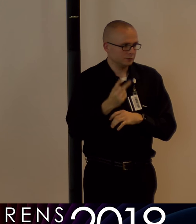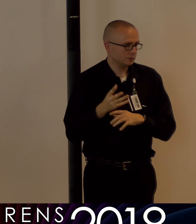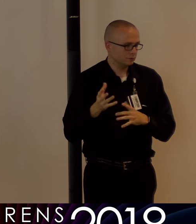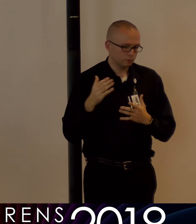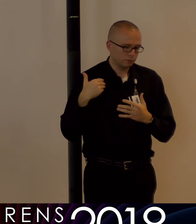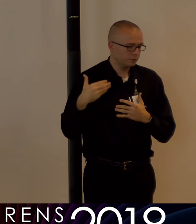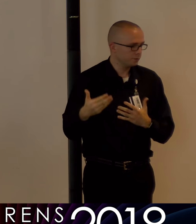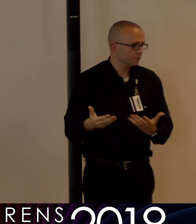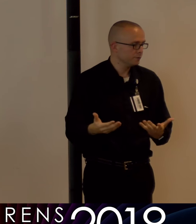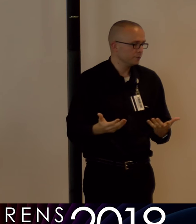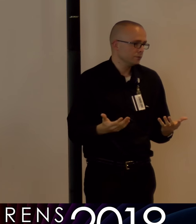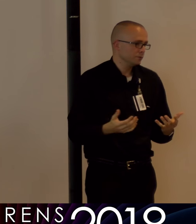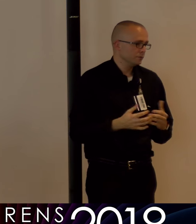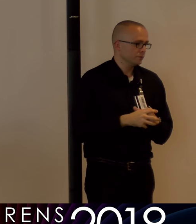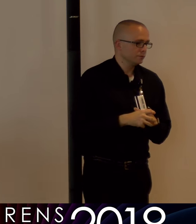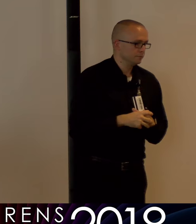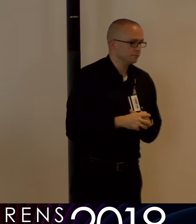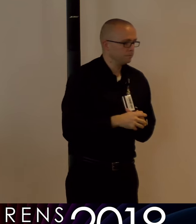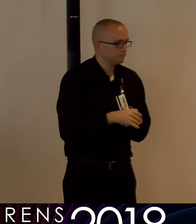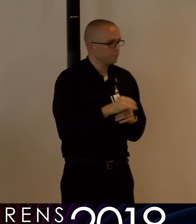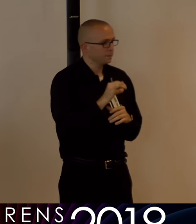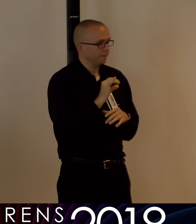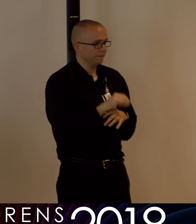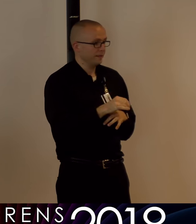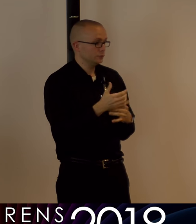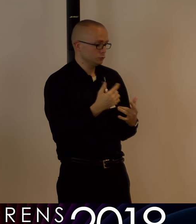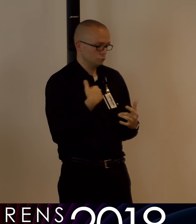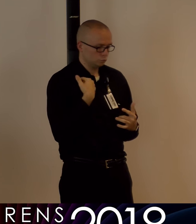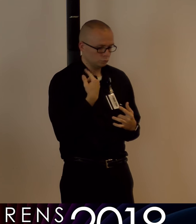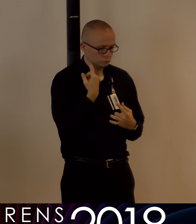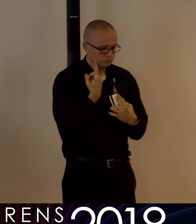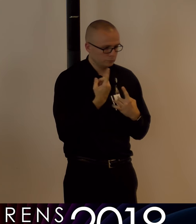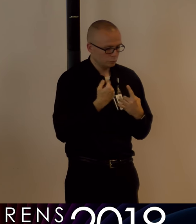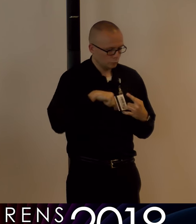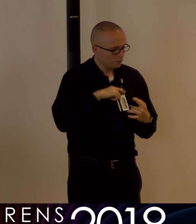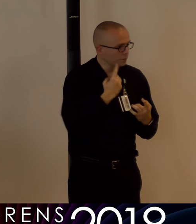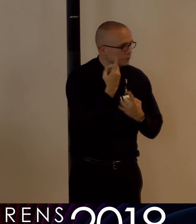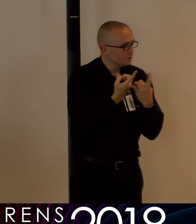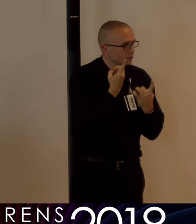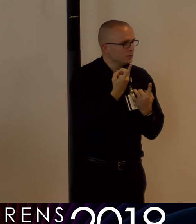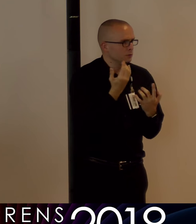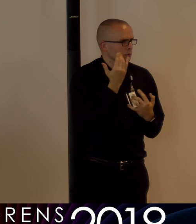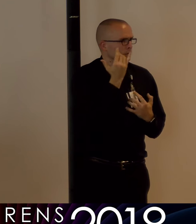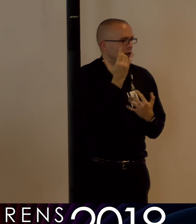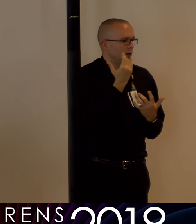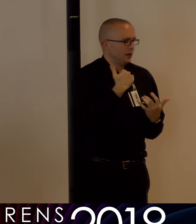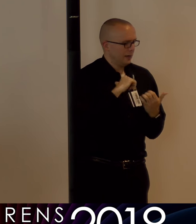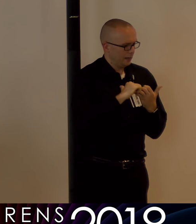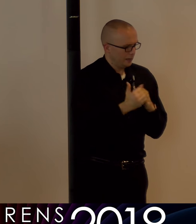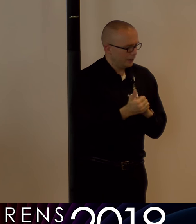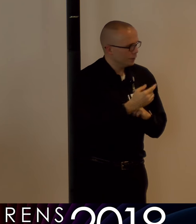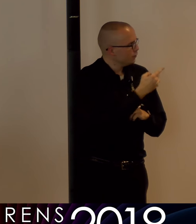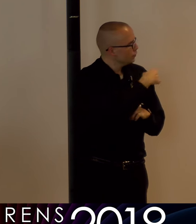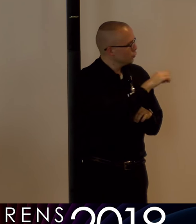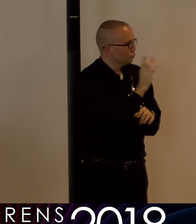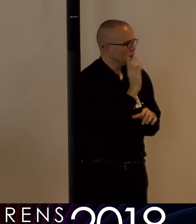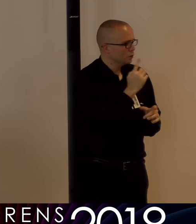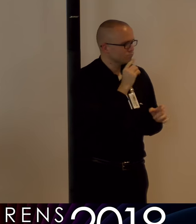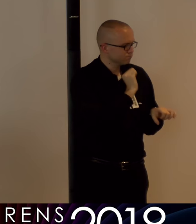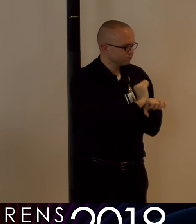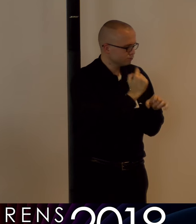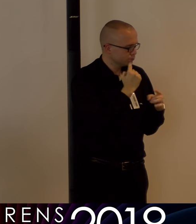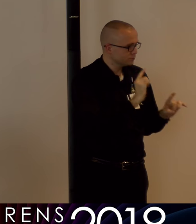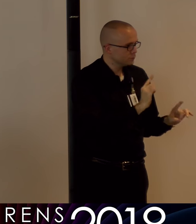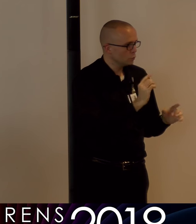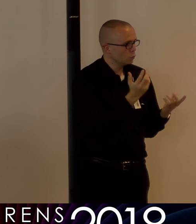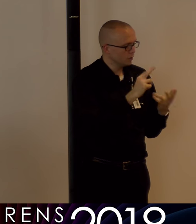phenomenon. So that got us to thinking, well, why would it be, like, and how is this going to work?